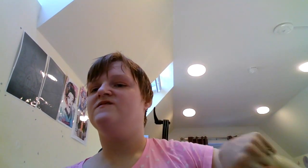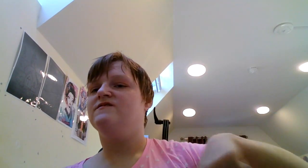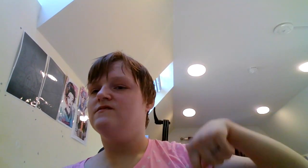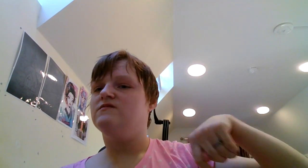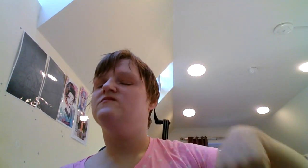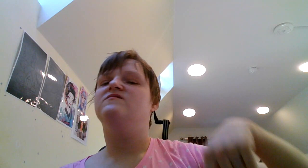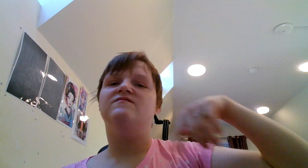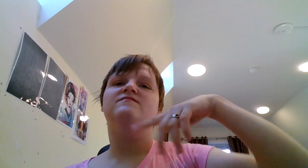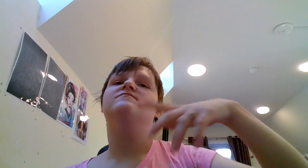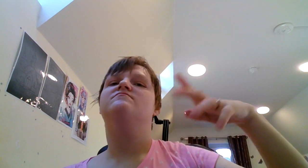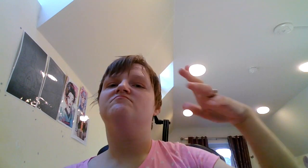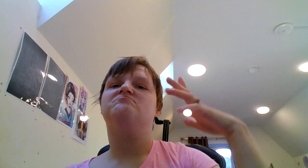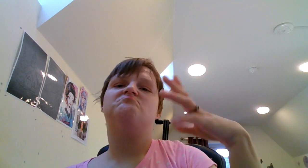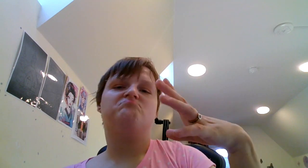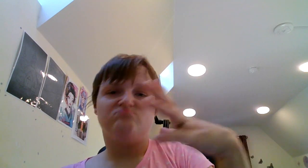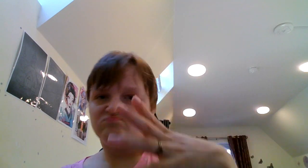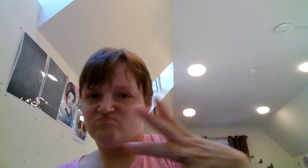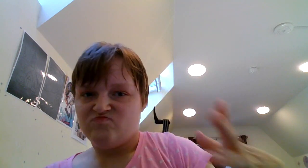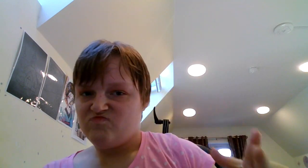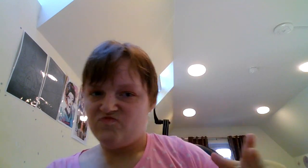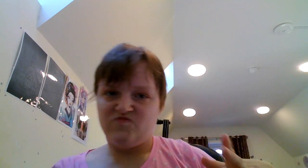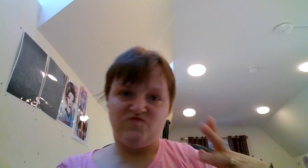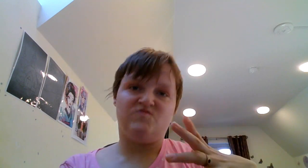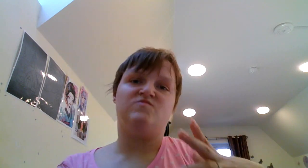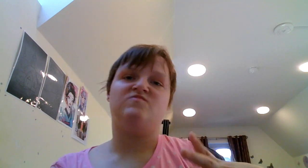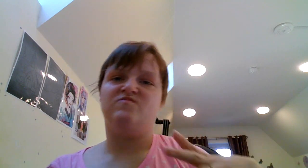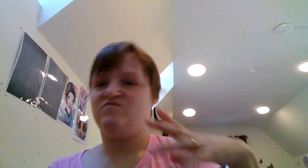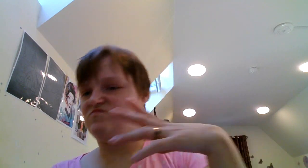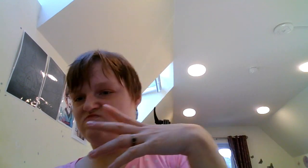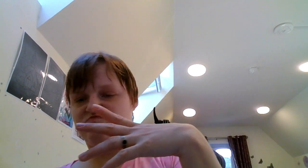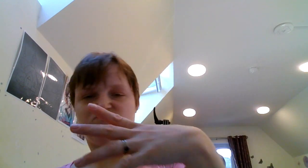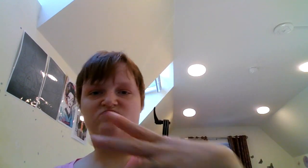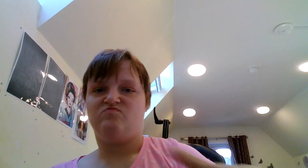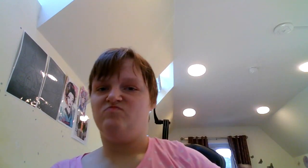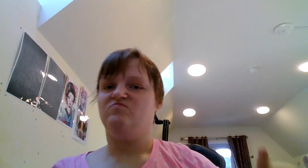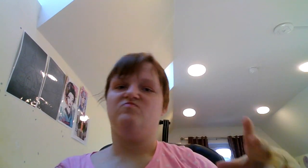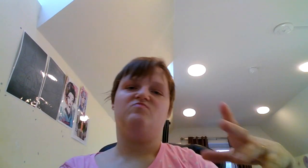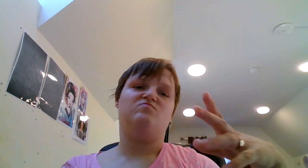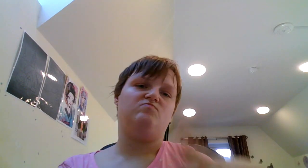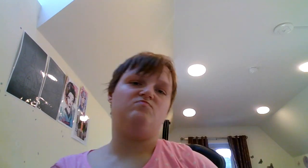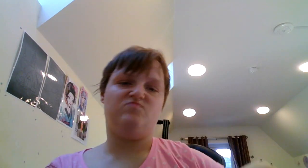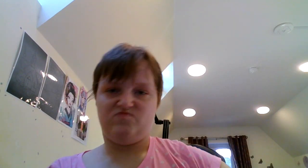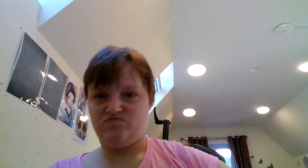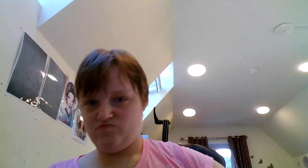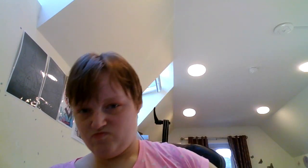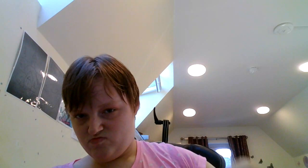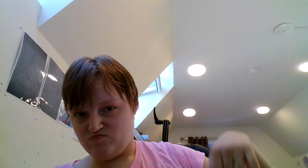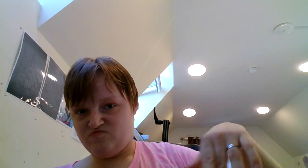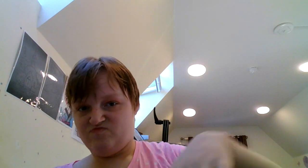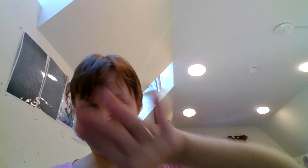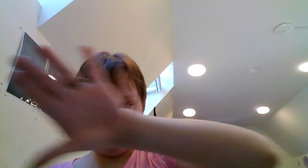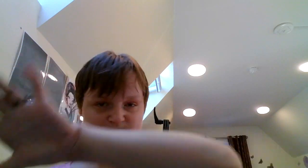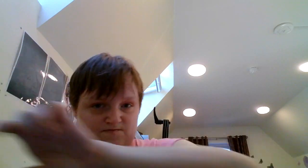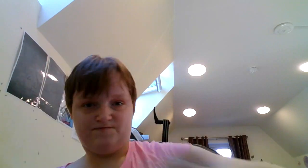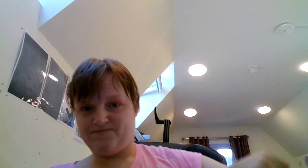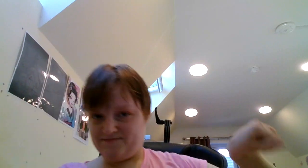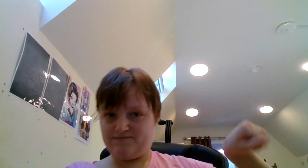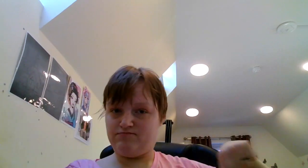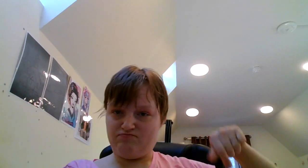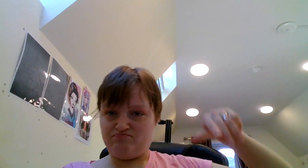dogs who didn't produce any of their own insulin because their pancreases had been removed to work out its effects on their